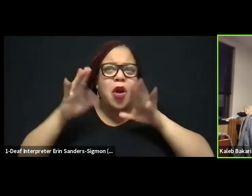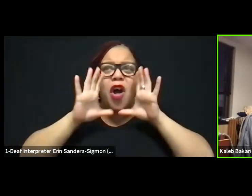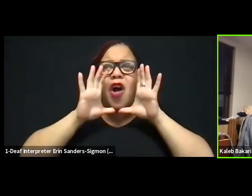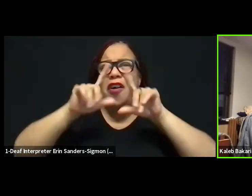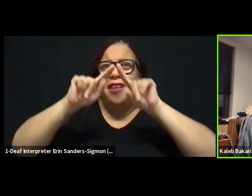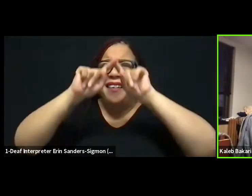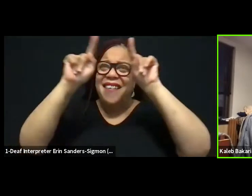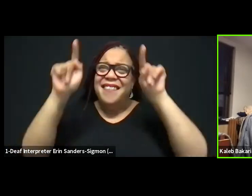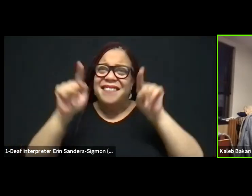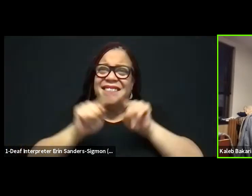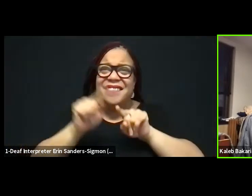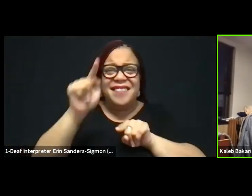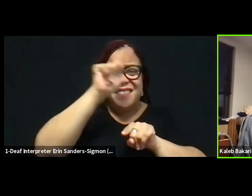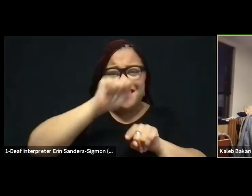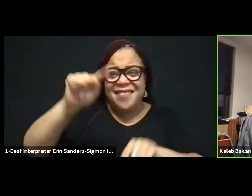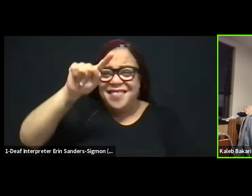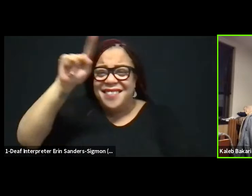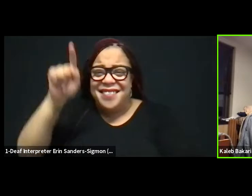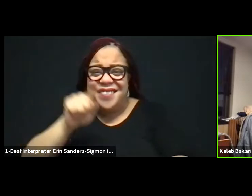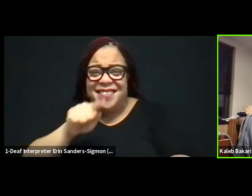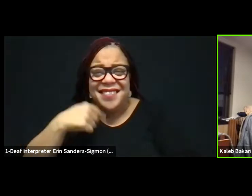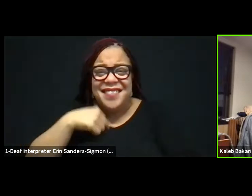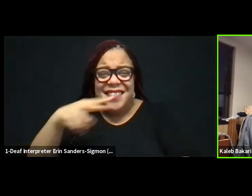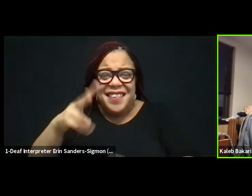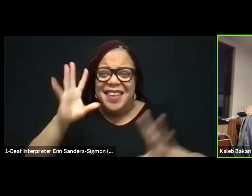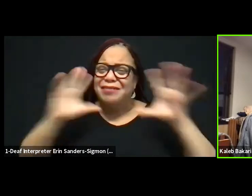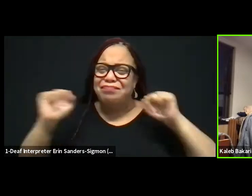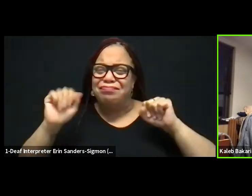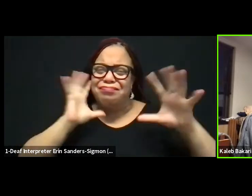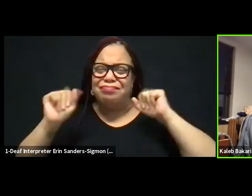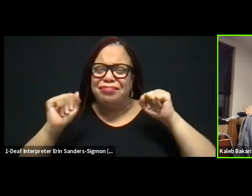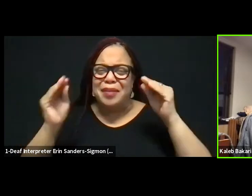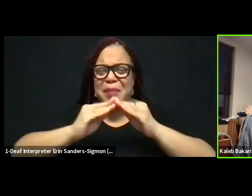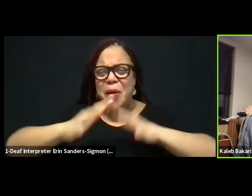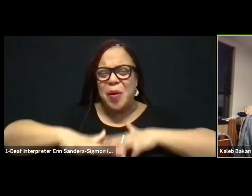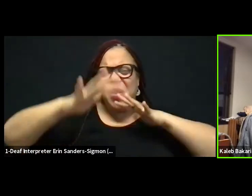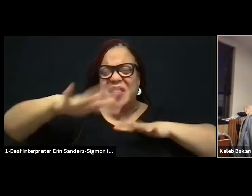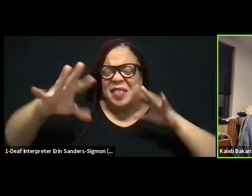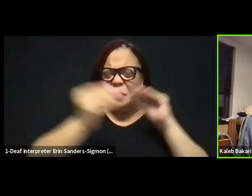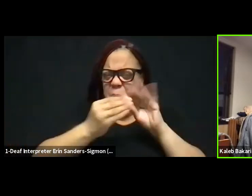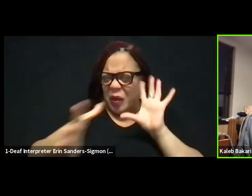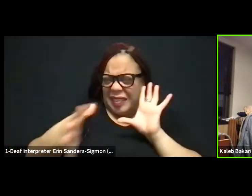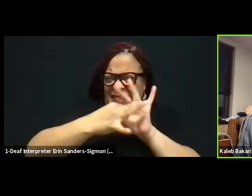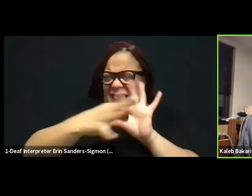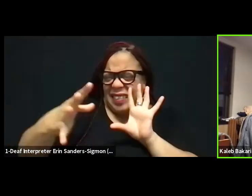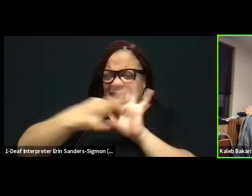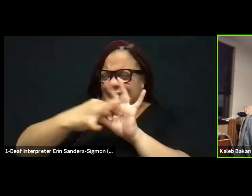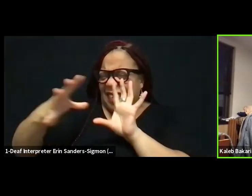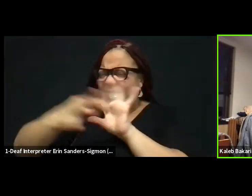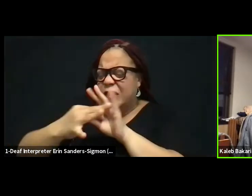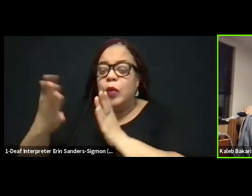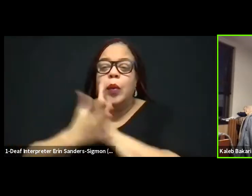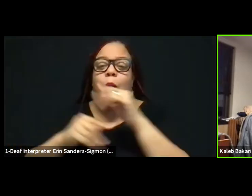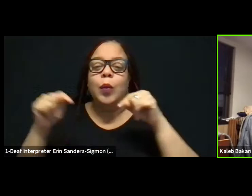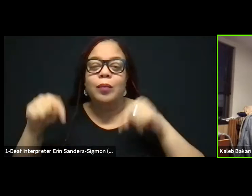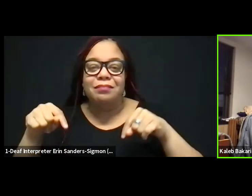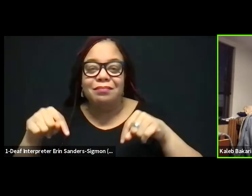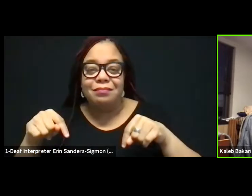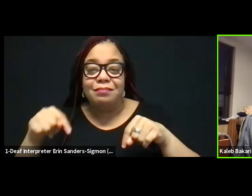through this barrier, through this thing that was supposed to destroy that bond, and still seeing that